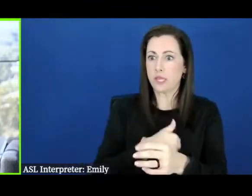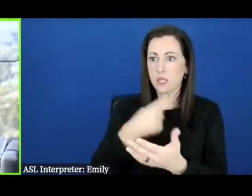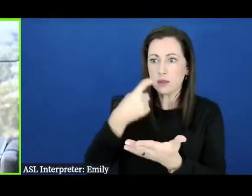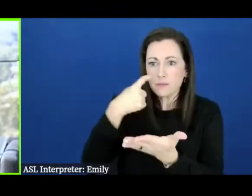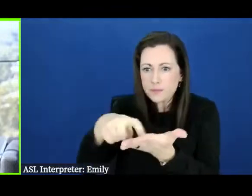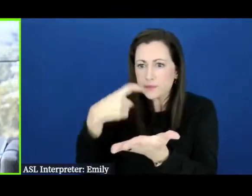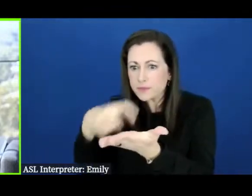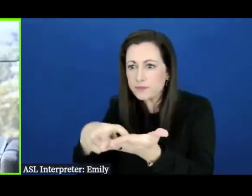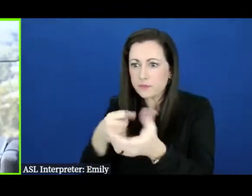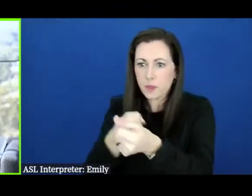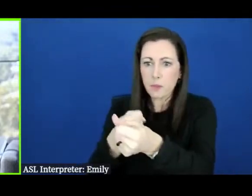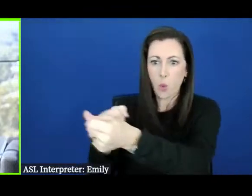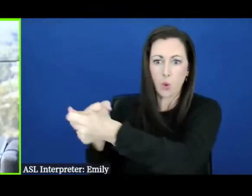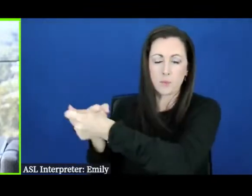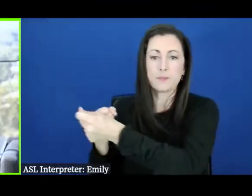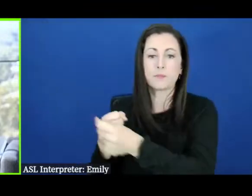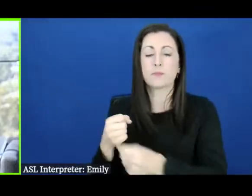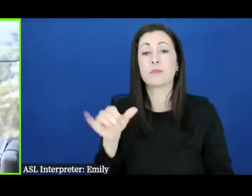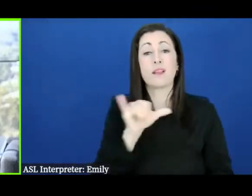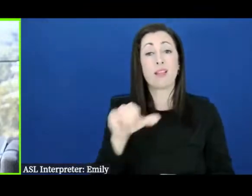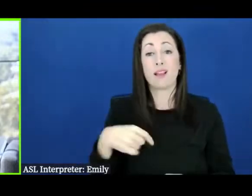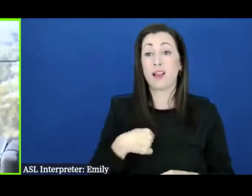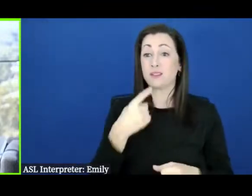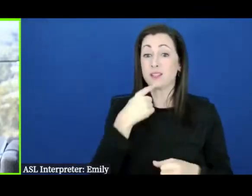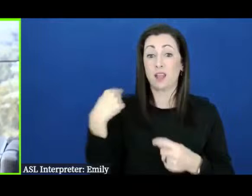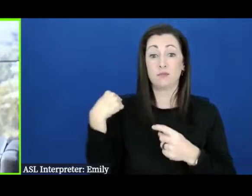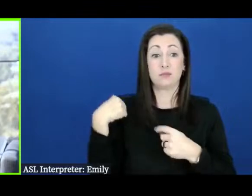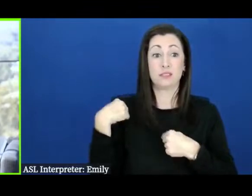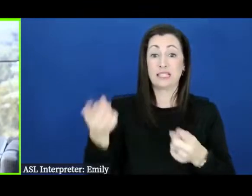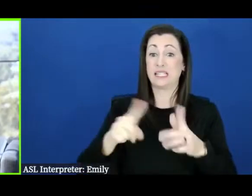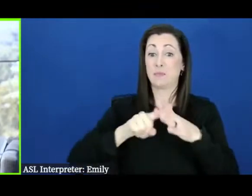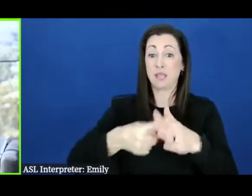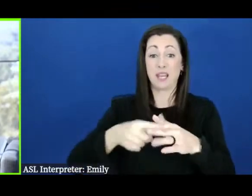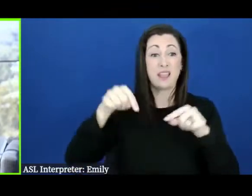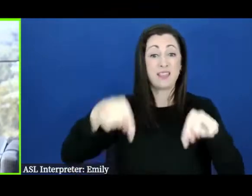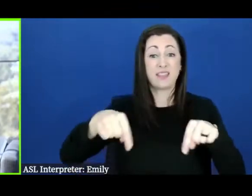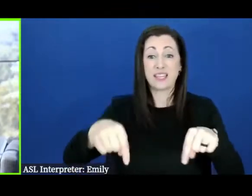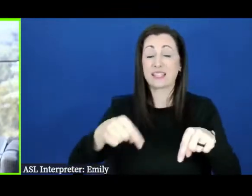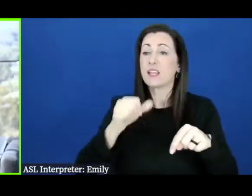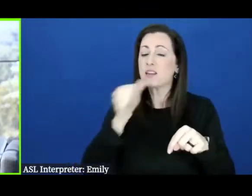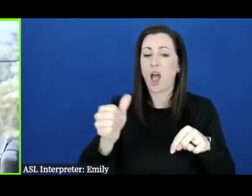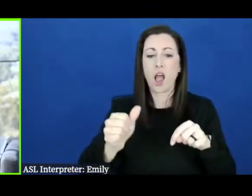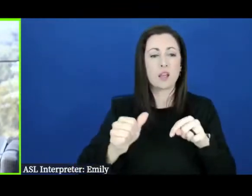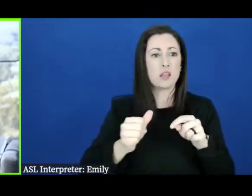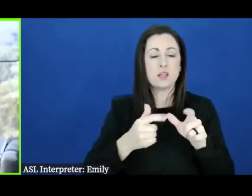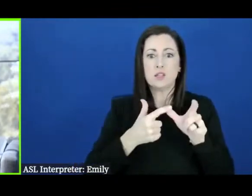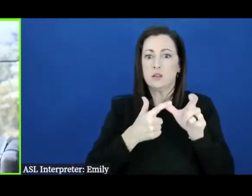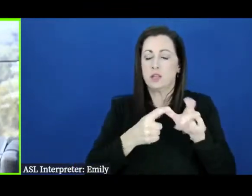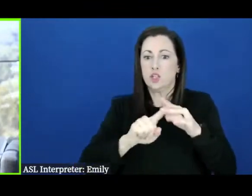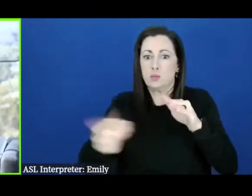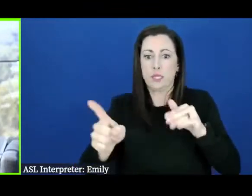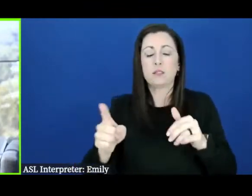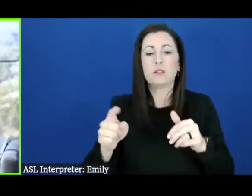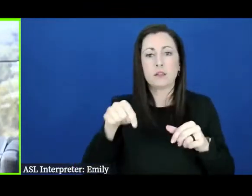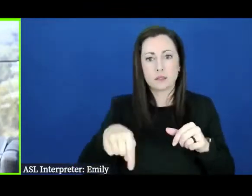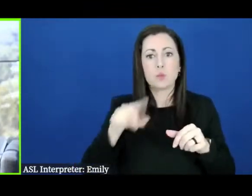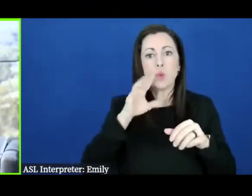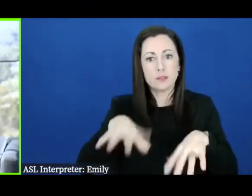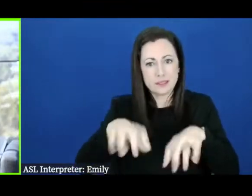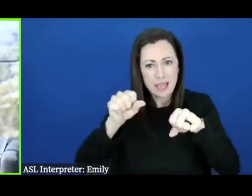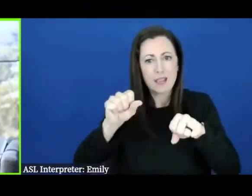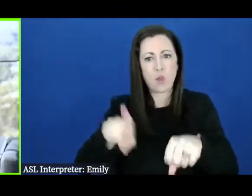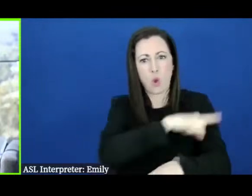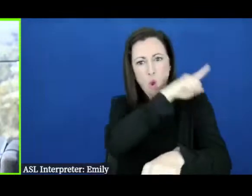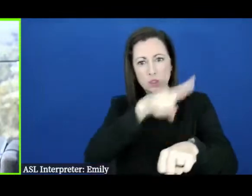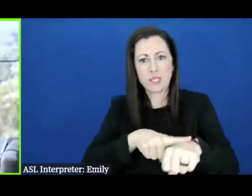beginning, this is a marathon and not a sprint. And we are committed for the